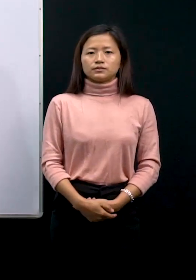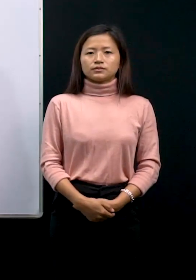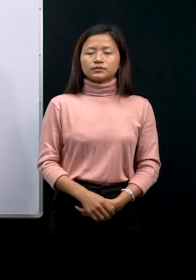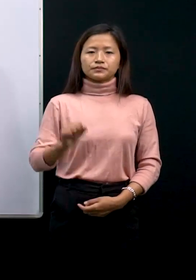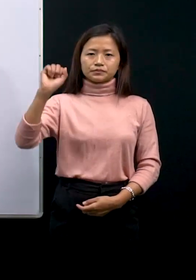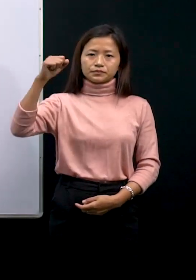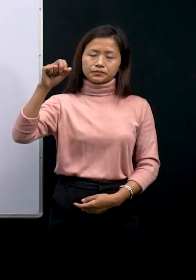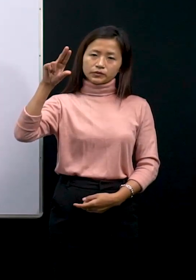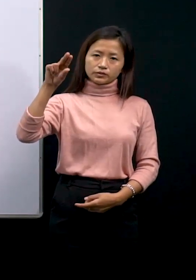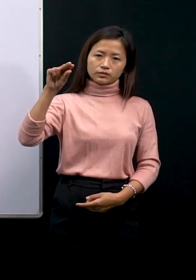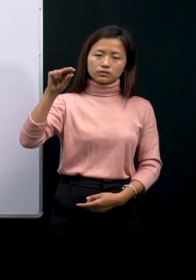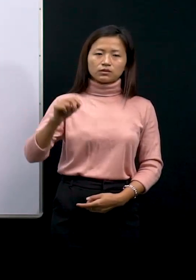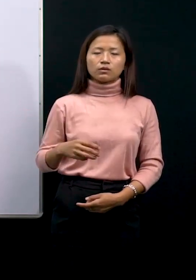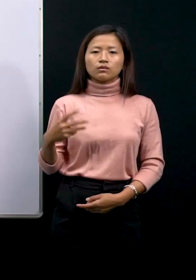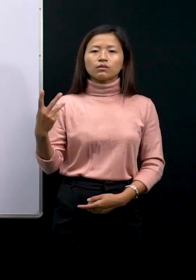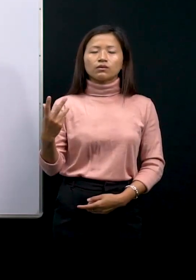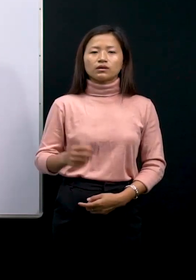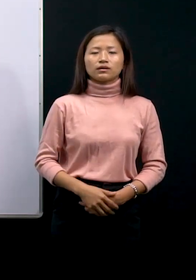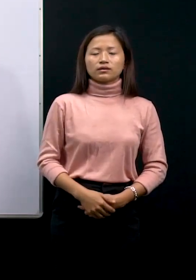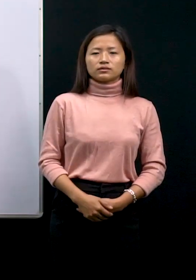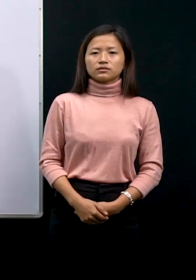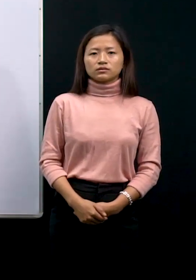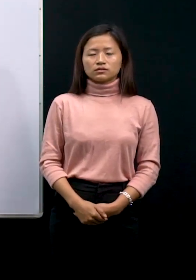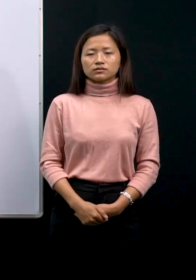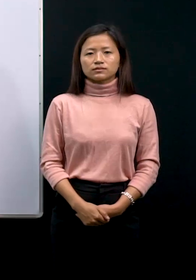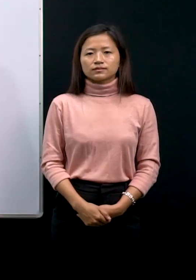Yes or no? Why?